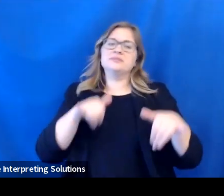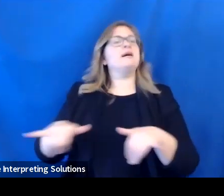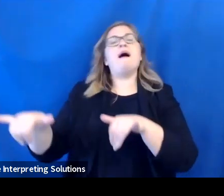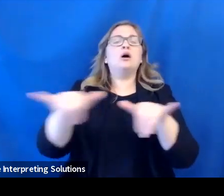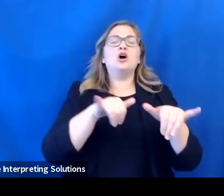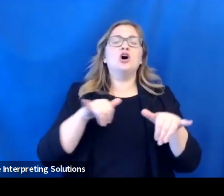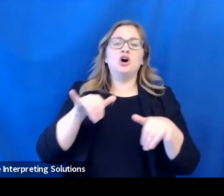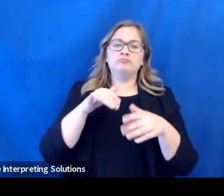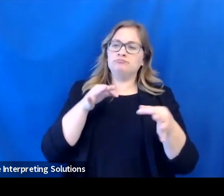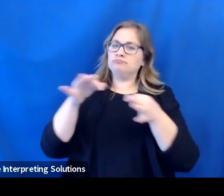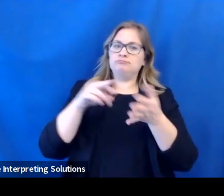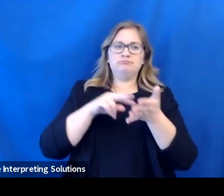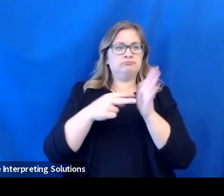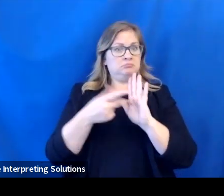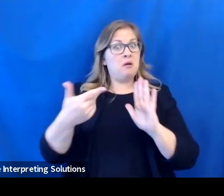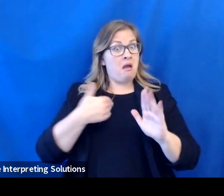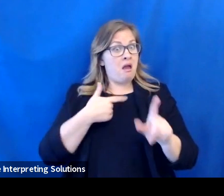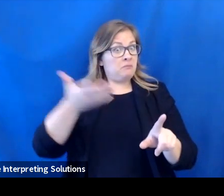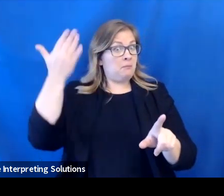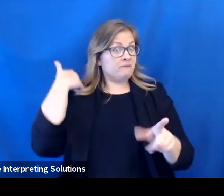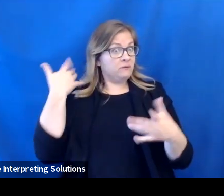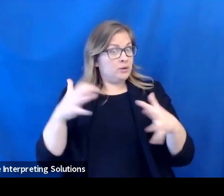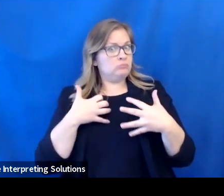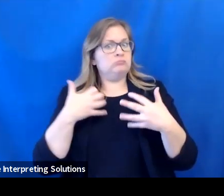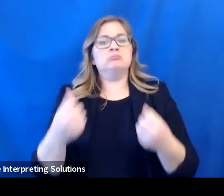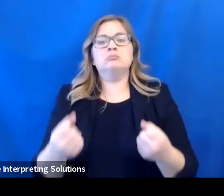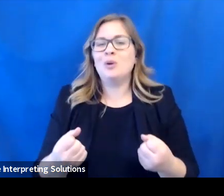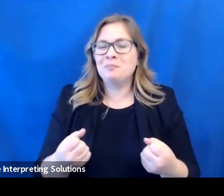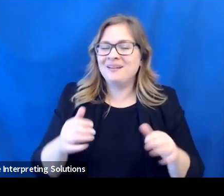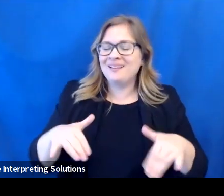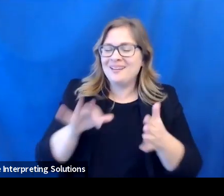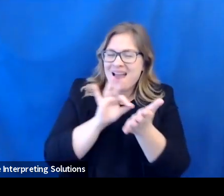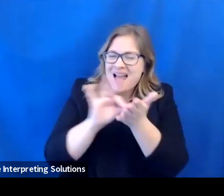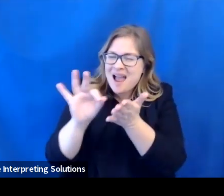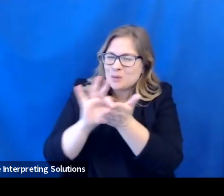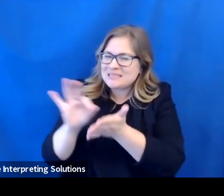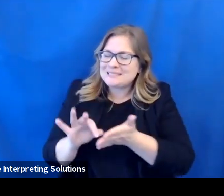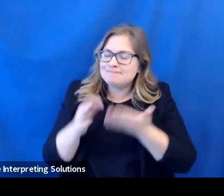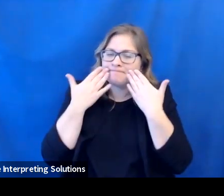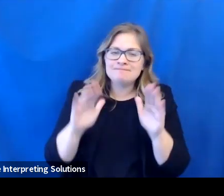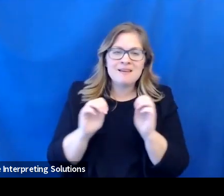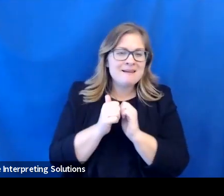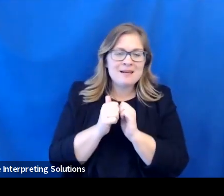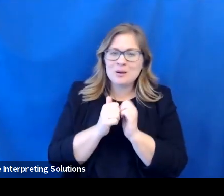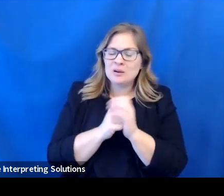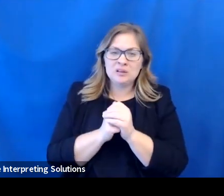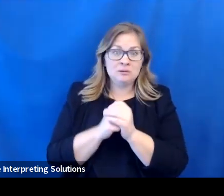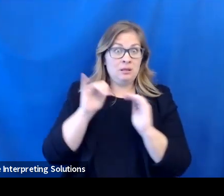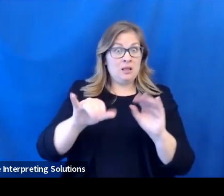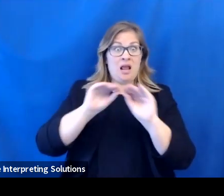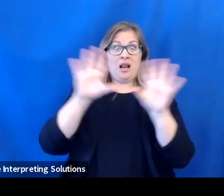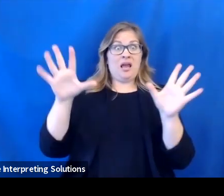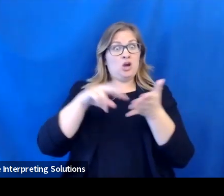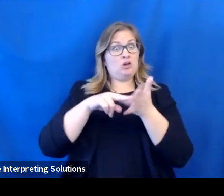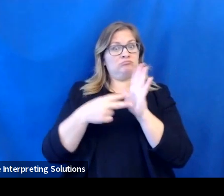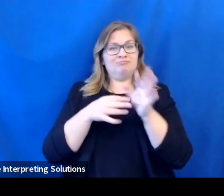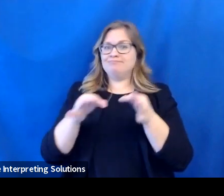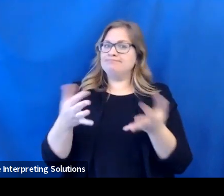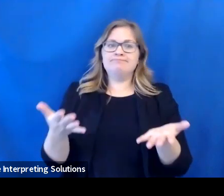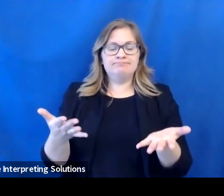count in a meaningful manner in the absence of that. Okay, gotcha. You got to know what you're counting first. All right, thanks.